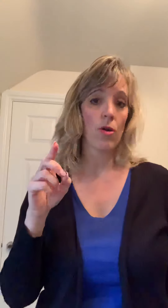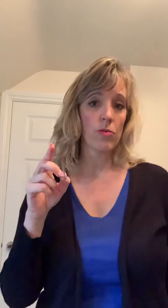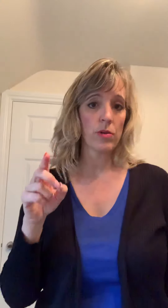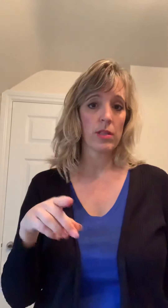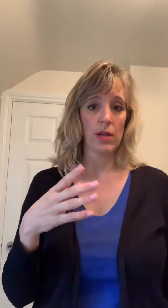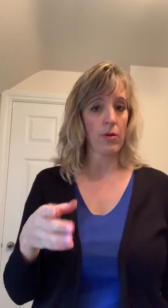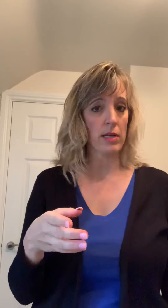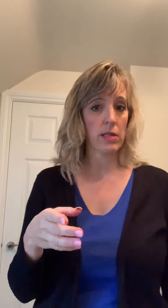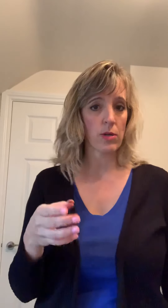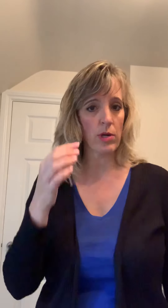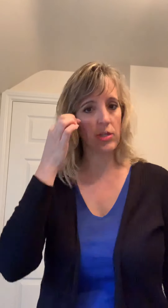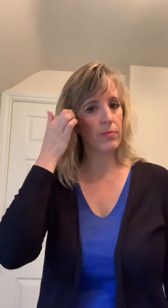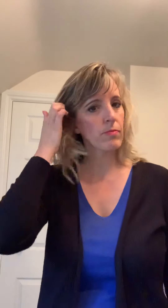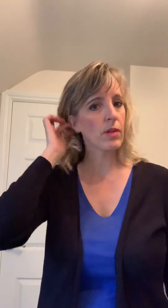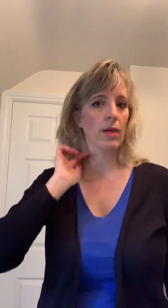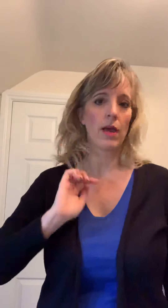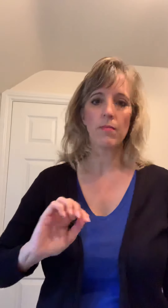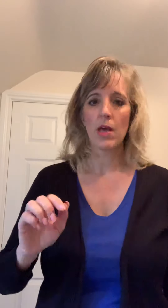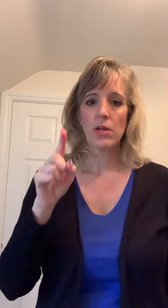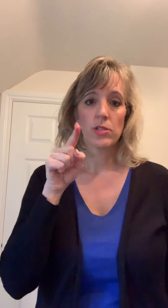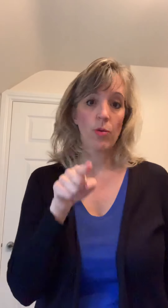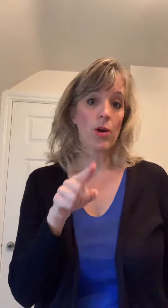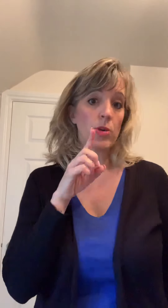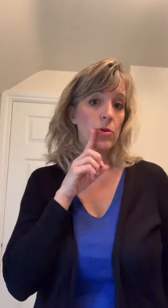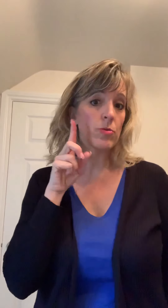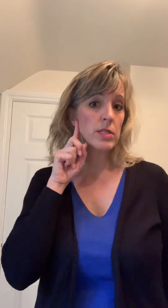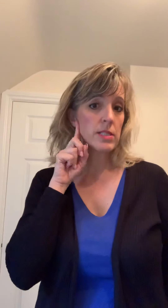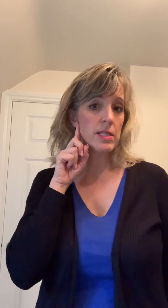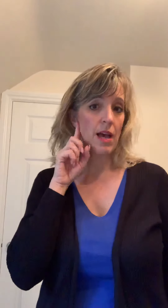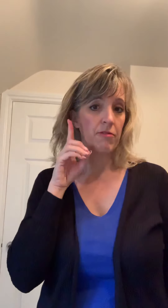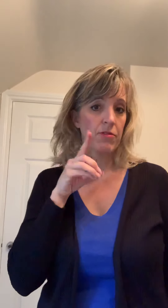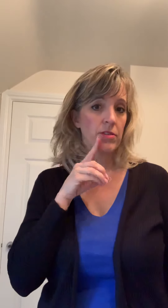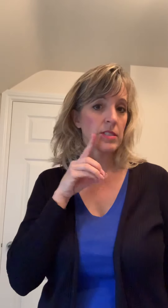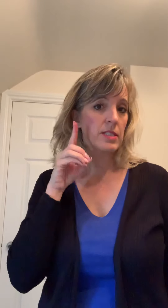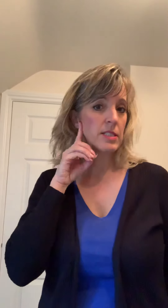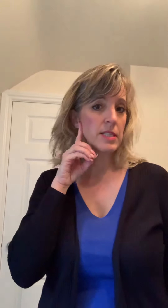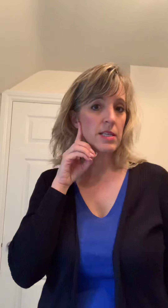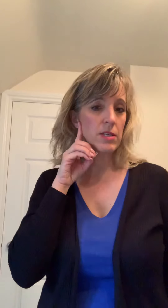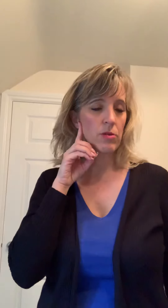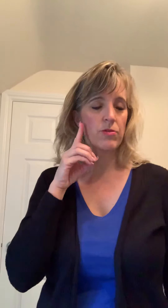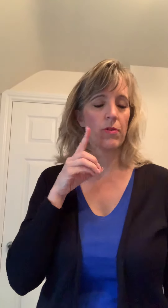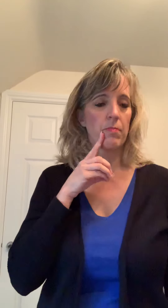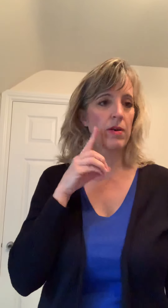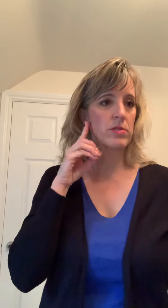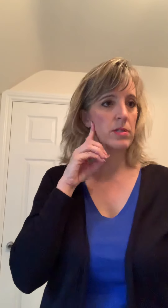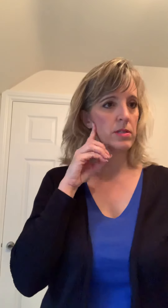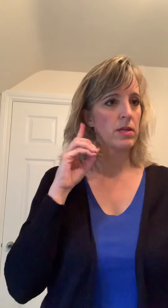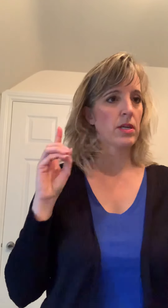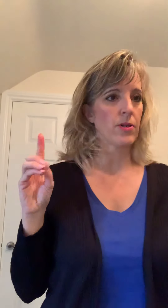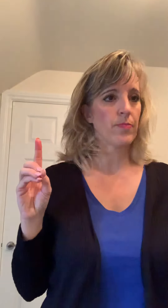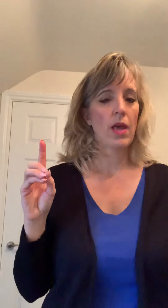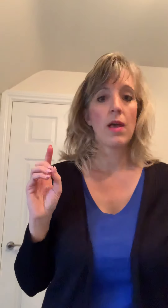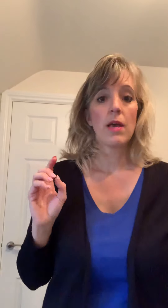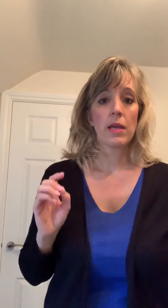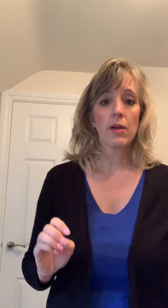know that you're asking a question, okay? So are you deaf? D goes from mouth to the ear. Hearing